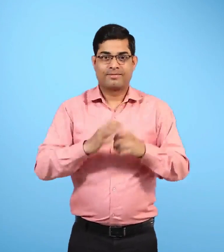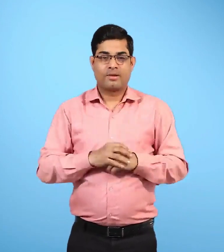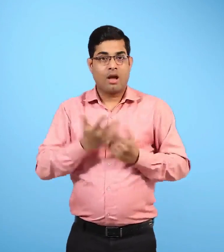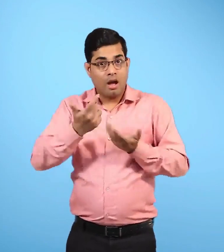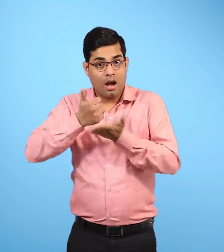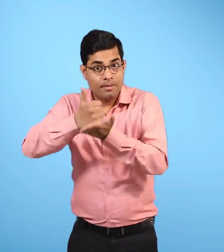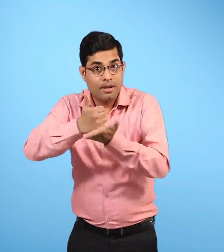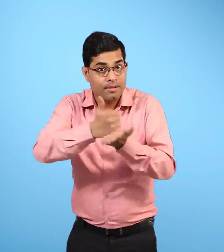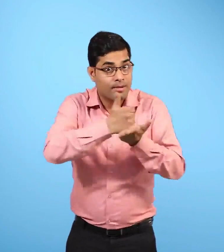Helpful.